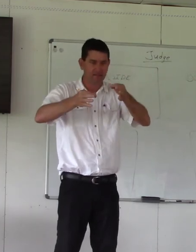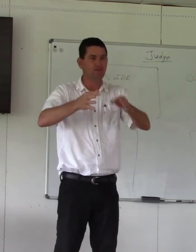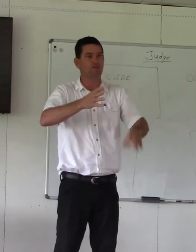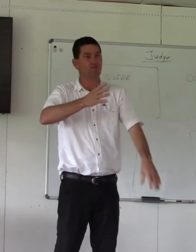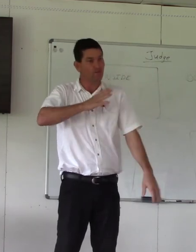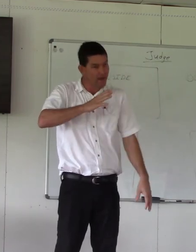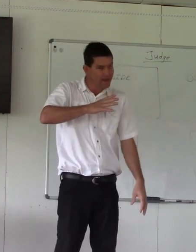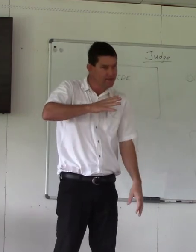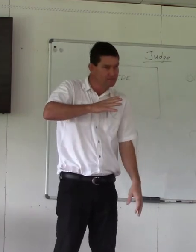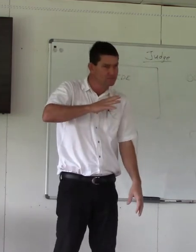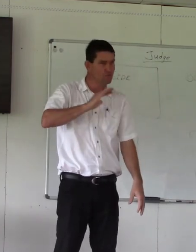Fine.